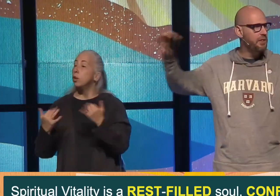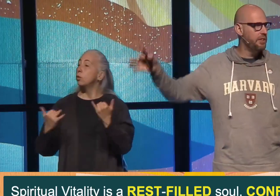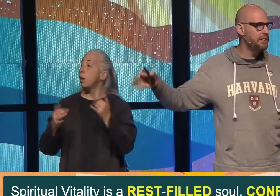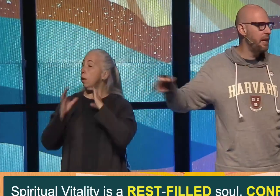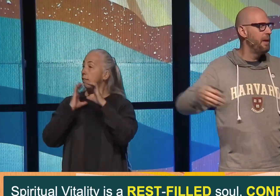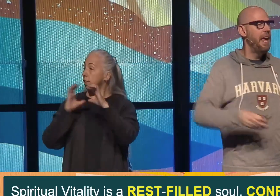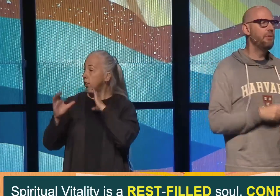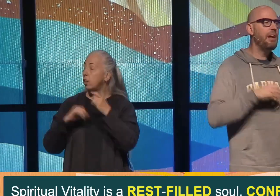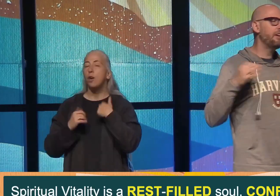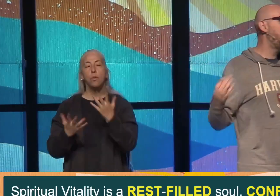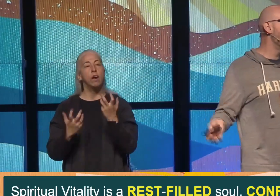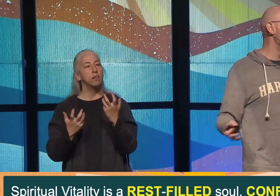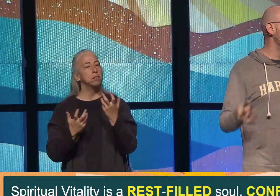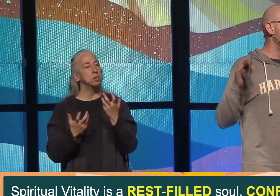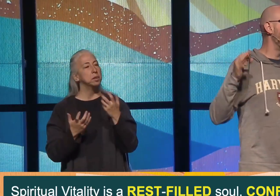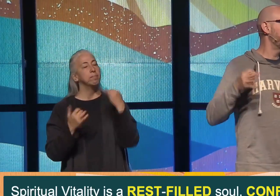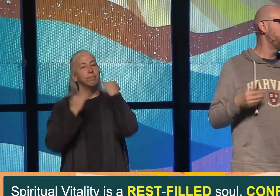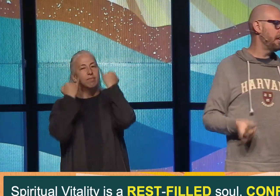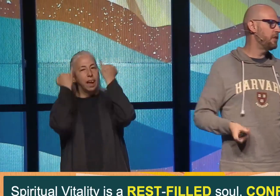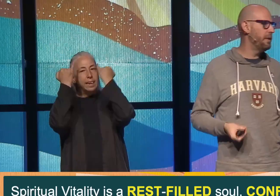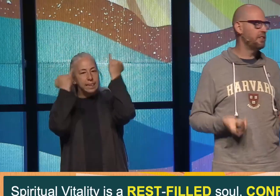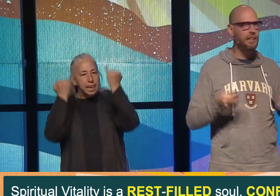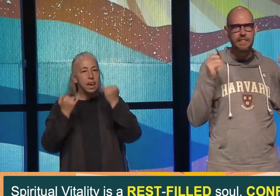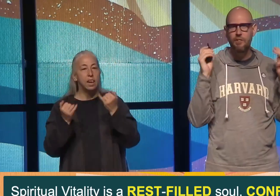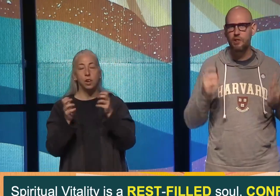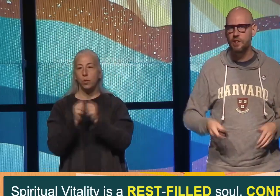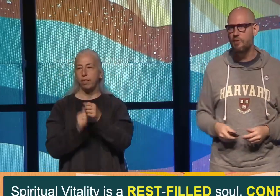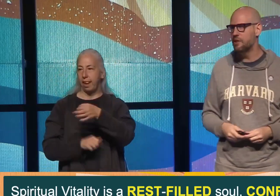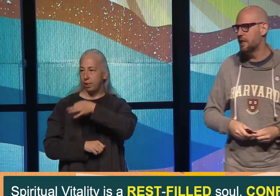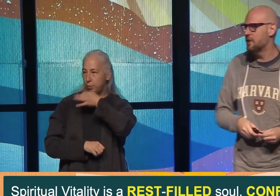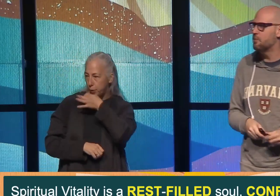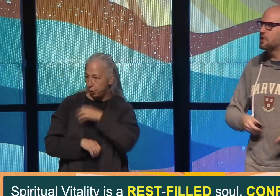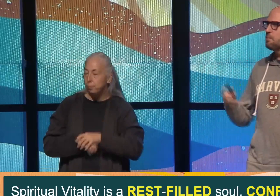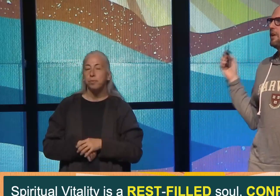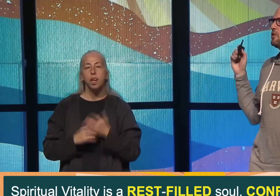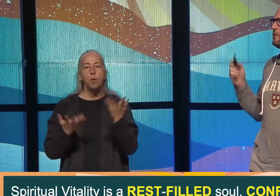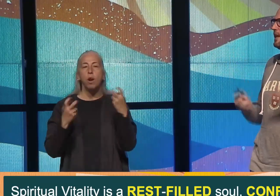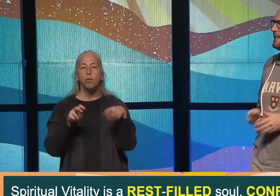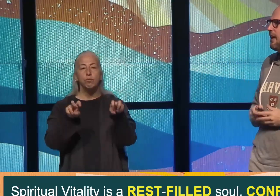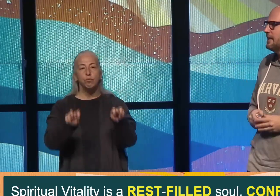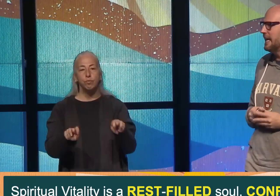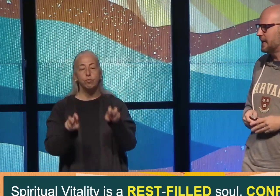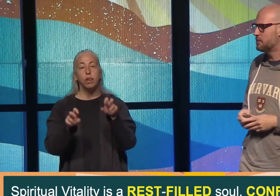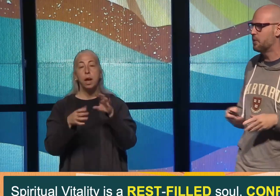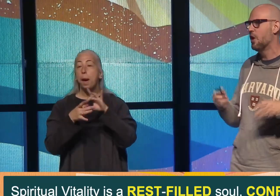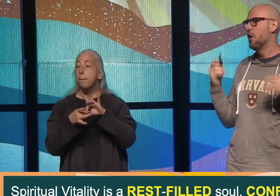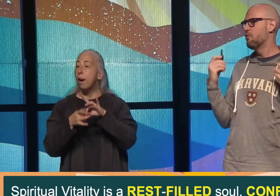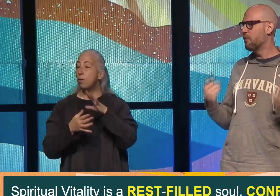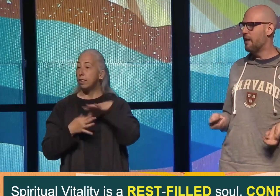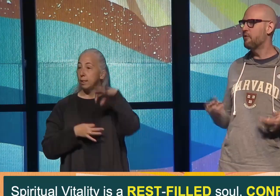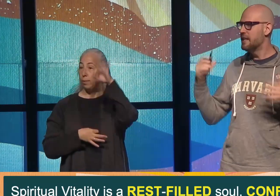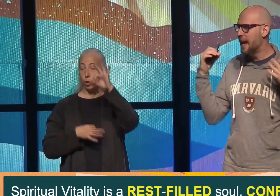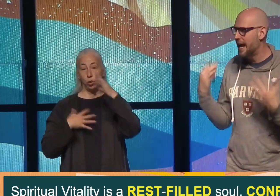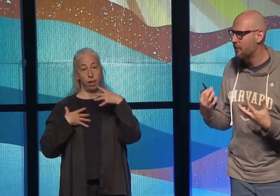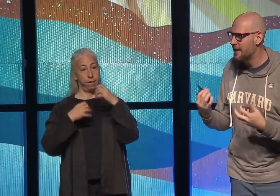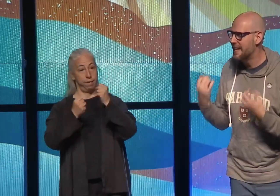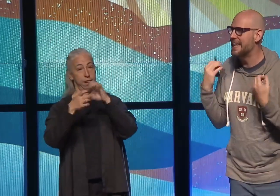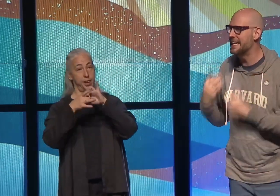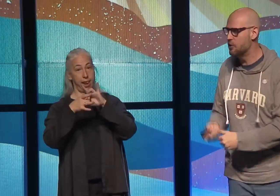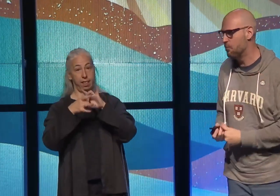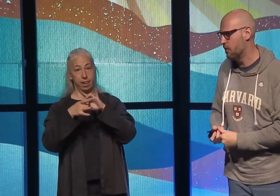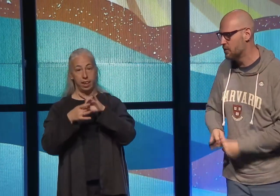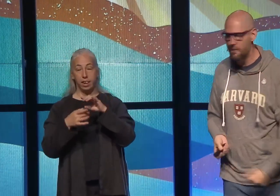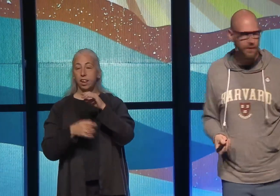I'm going to give you a little setup, and then we're going to have a conversation with an expert each week. So let's have a little conversation with spiritual vitality expert, Reverend